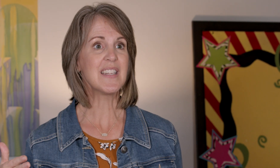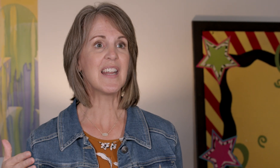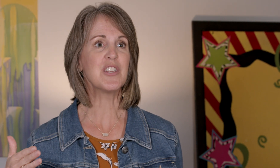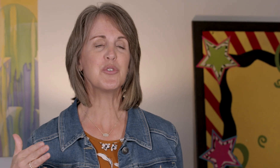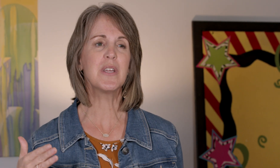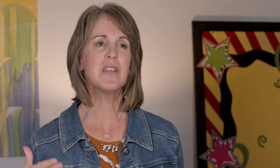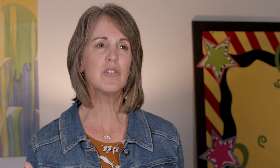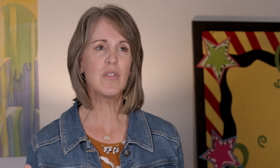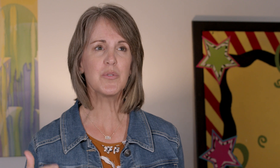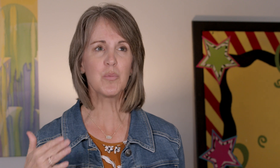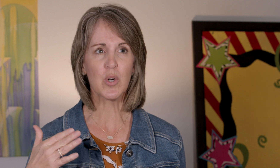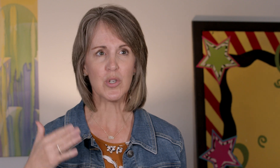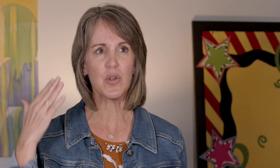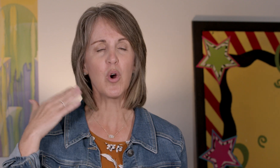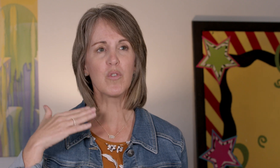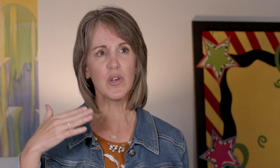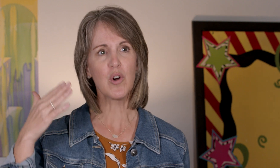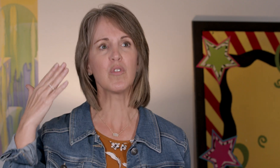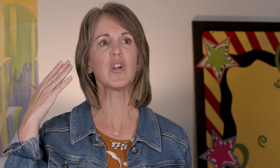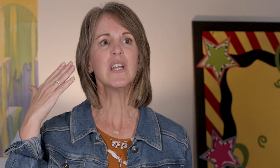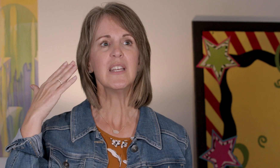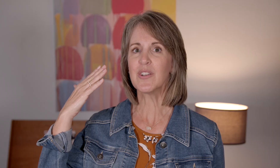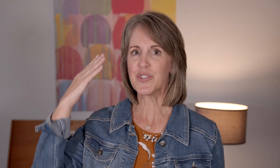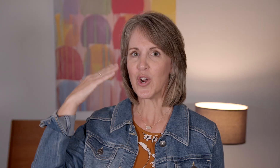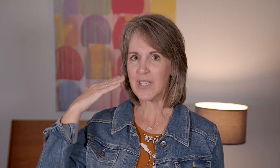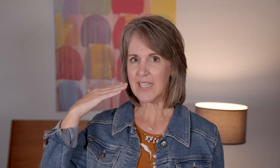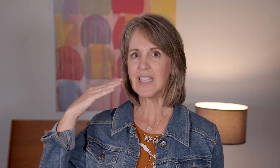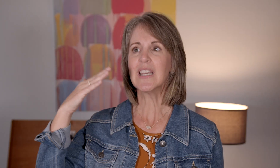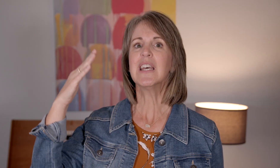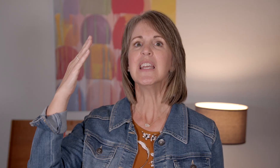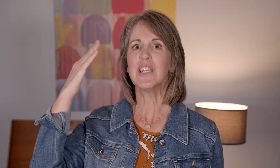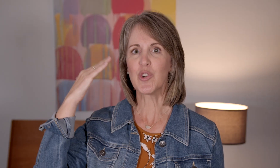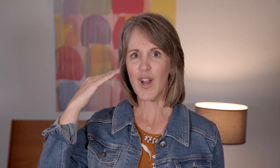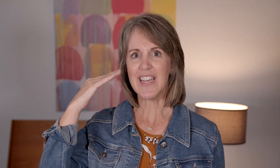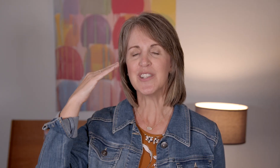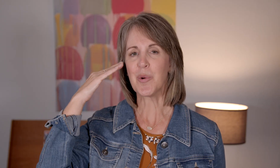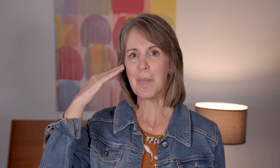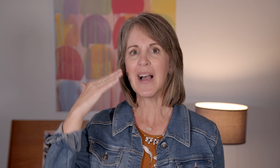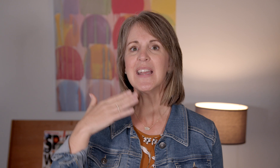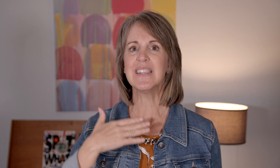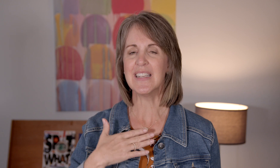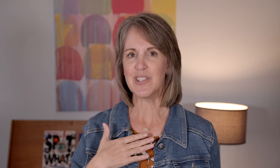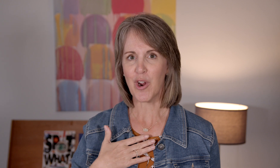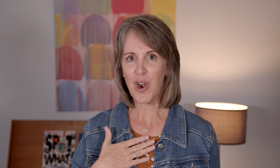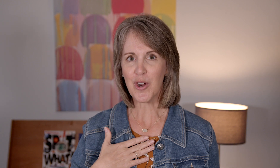and as you hear those words over and over, it'll start getting ingrained in your mind and in your